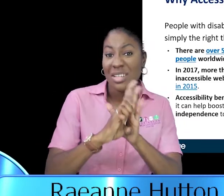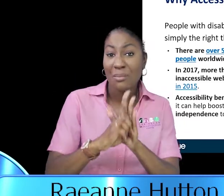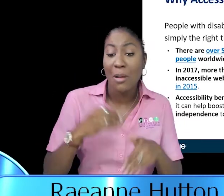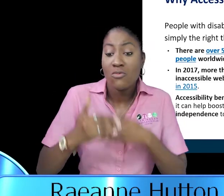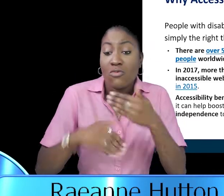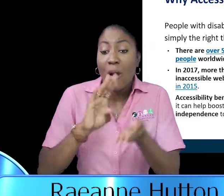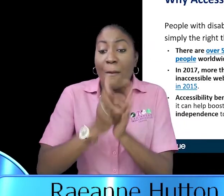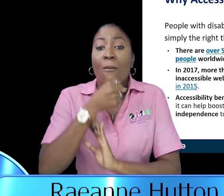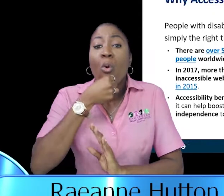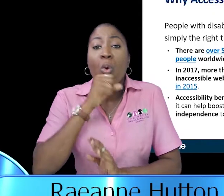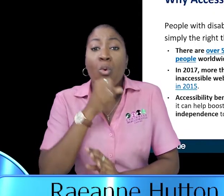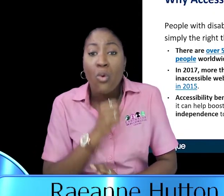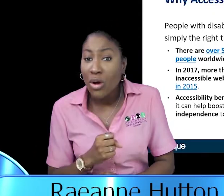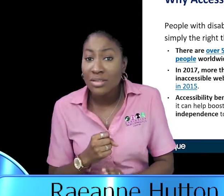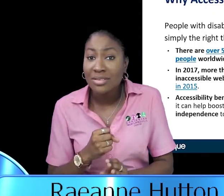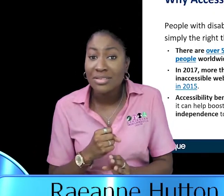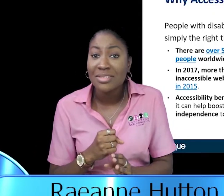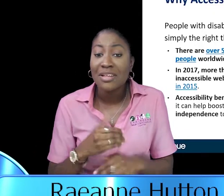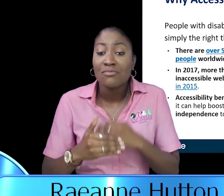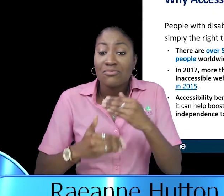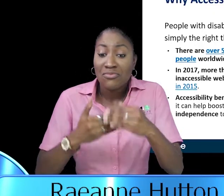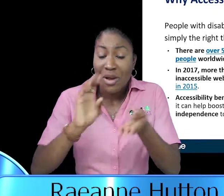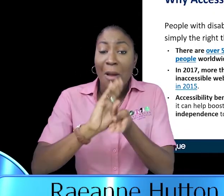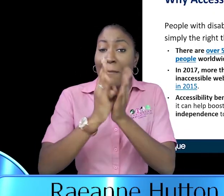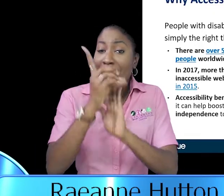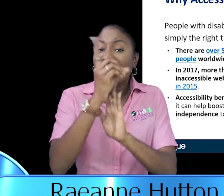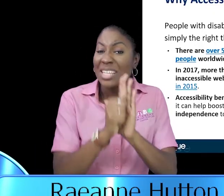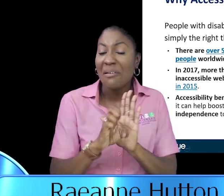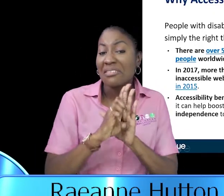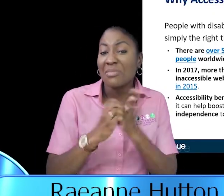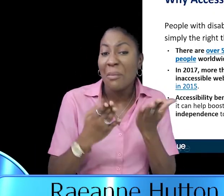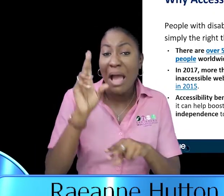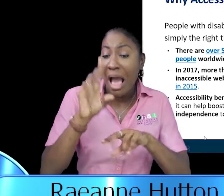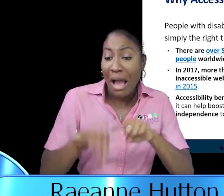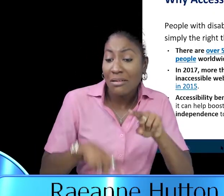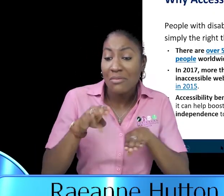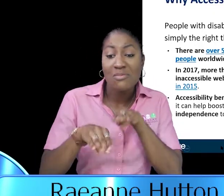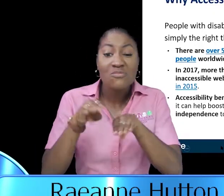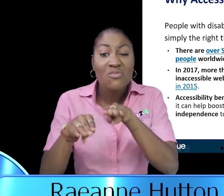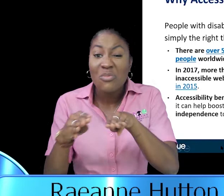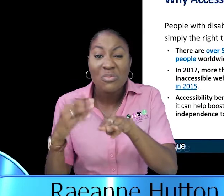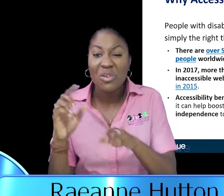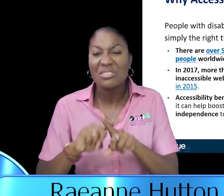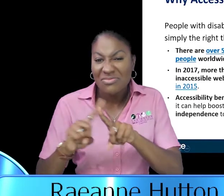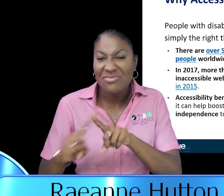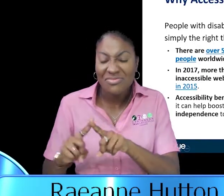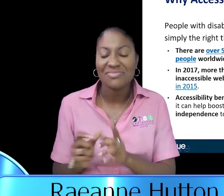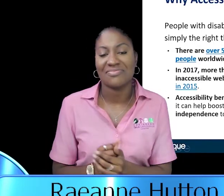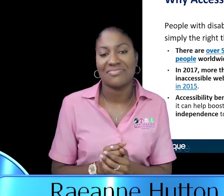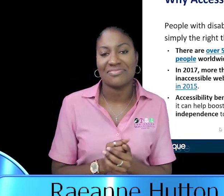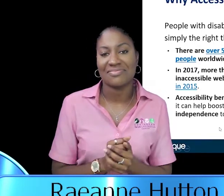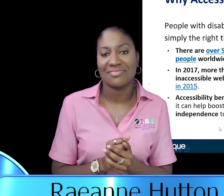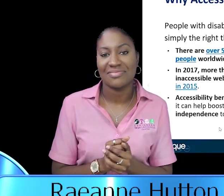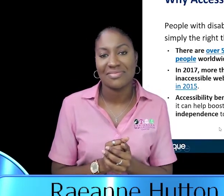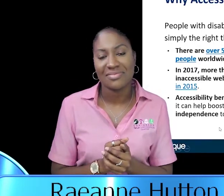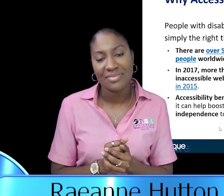we age, we all find one form of disability or another. Just kind of how it is.